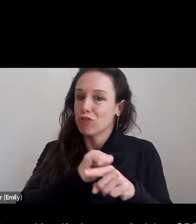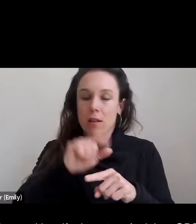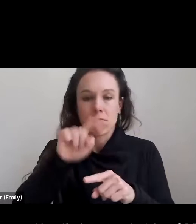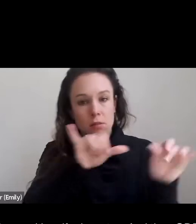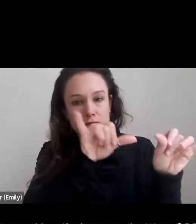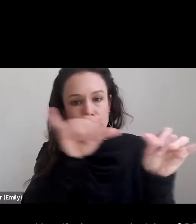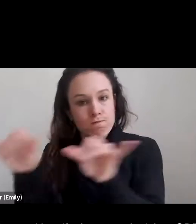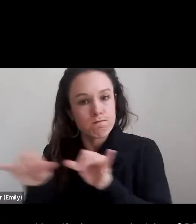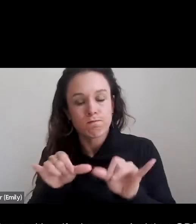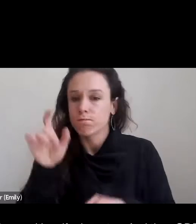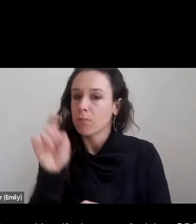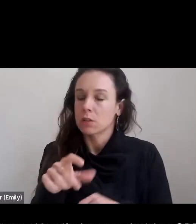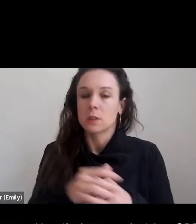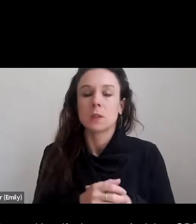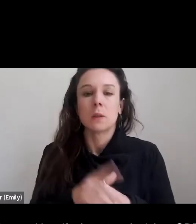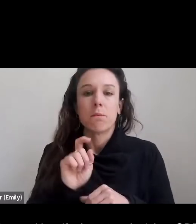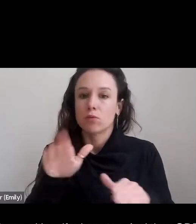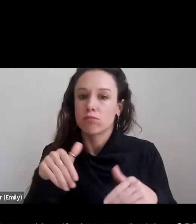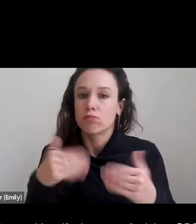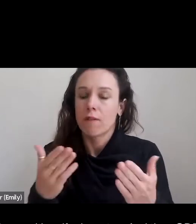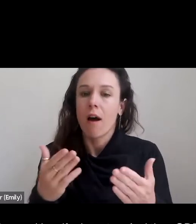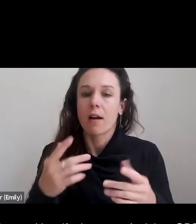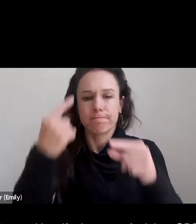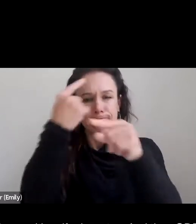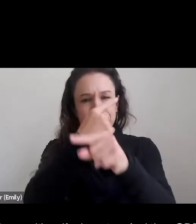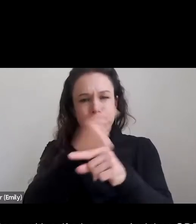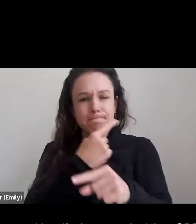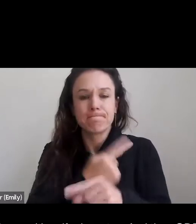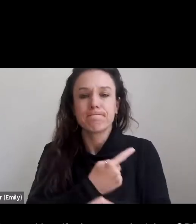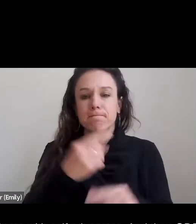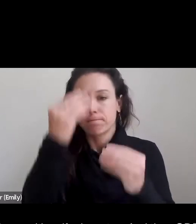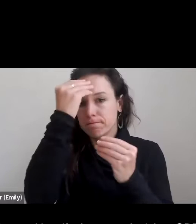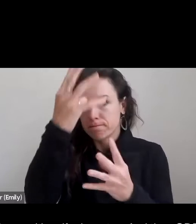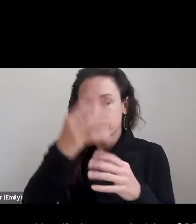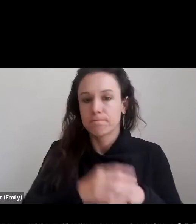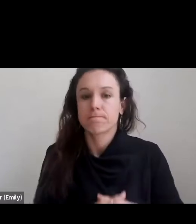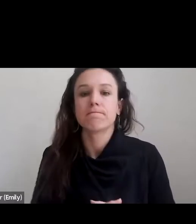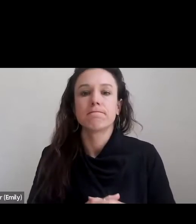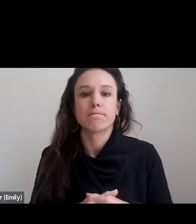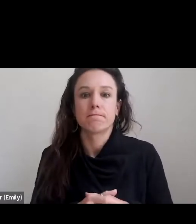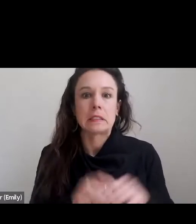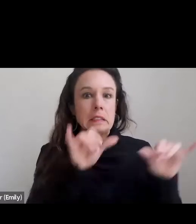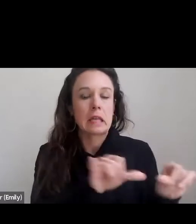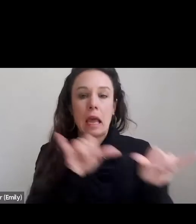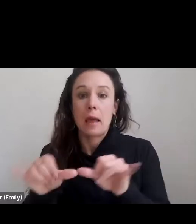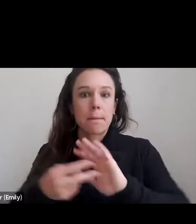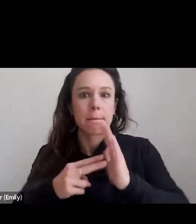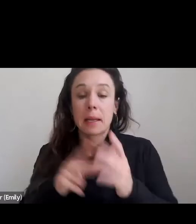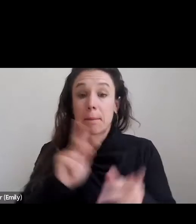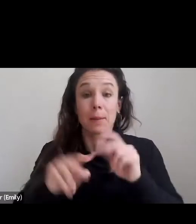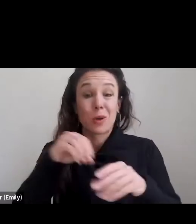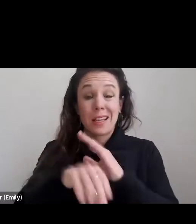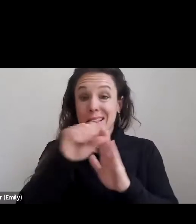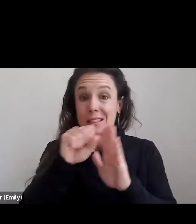be presenting accurate information, and that we had to be presenting it in the same way so that people across the state were getting the